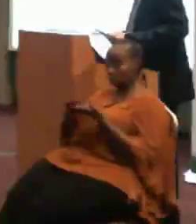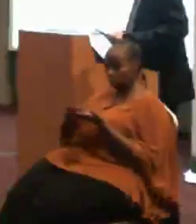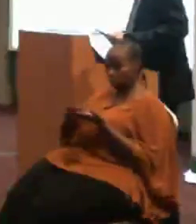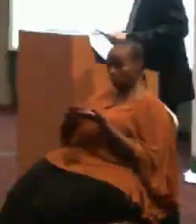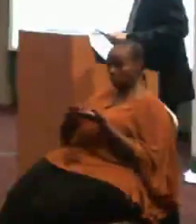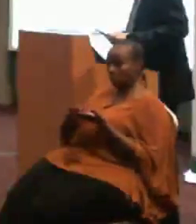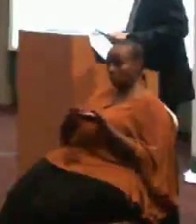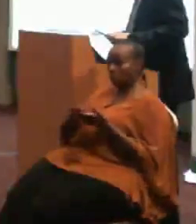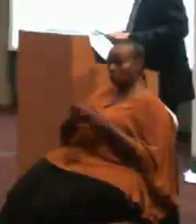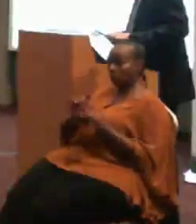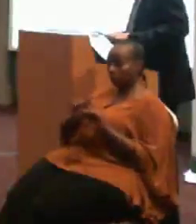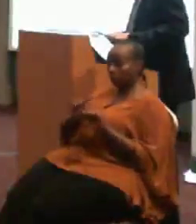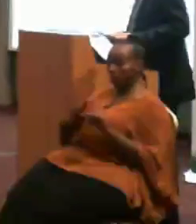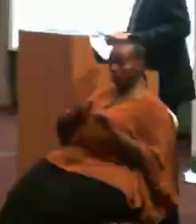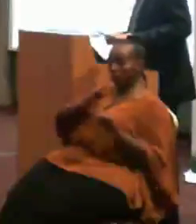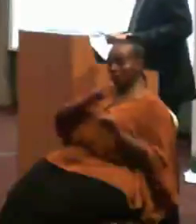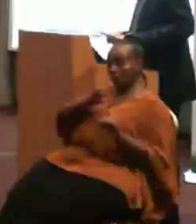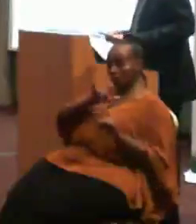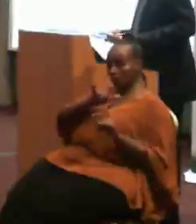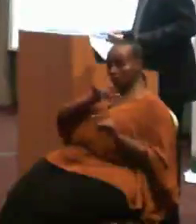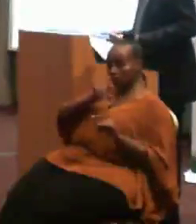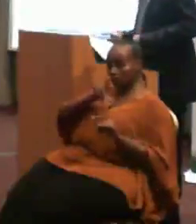was assumed in the MYPD decision.